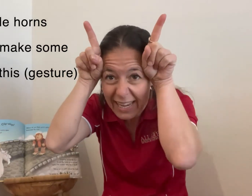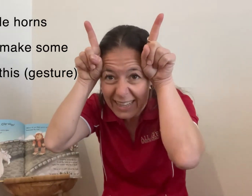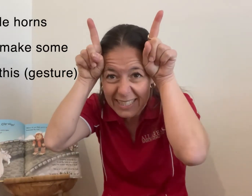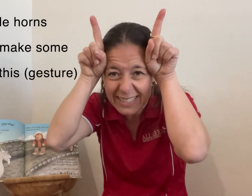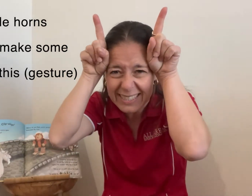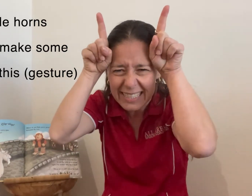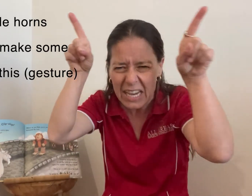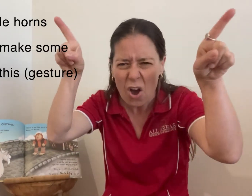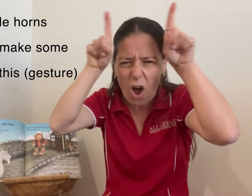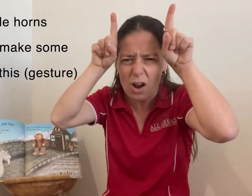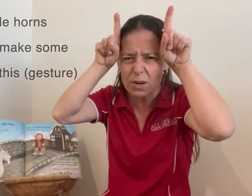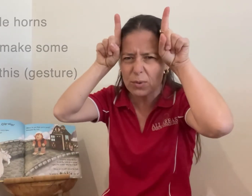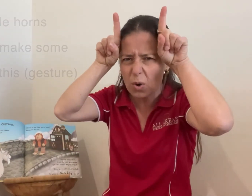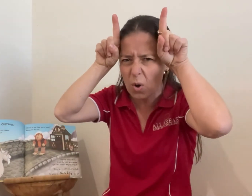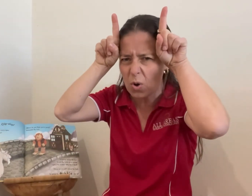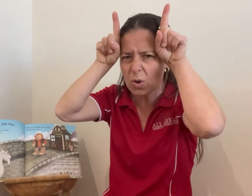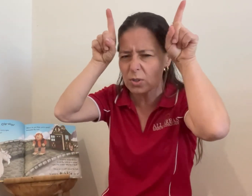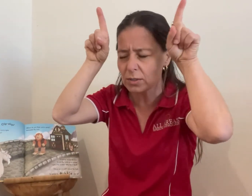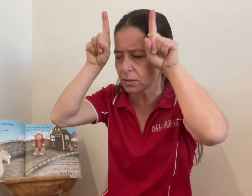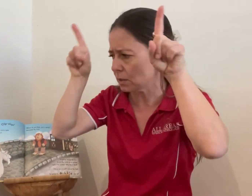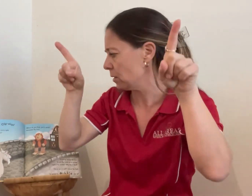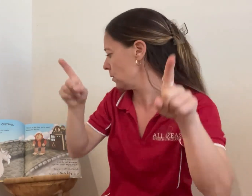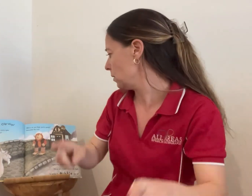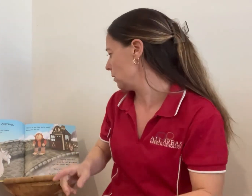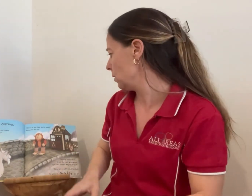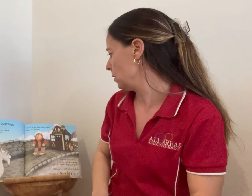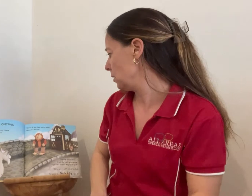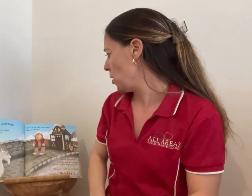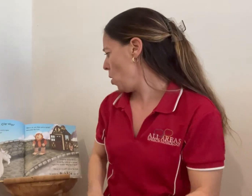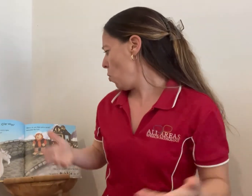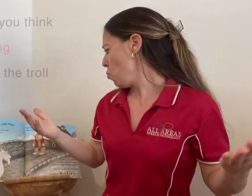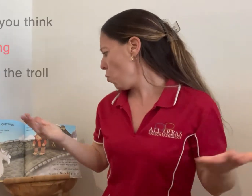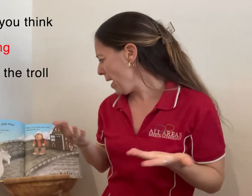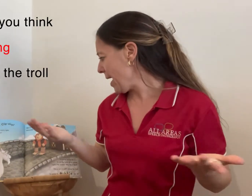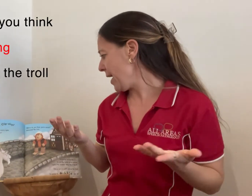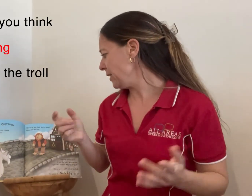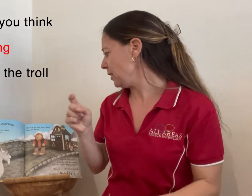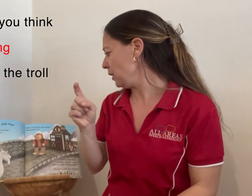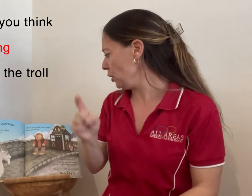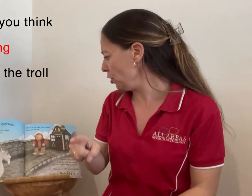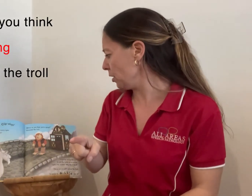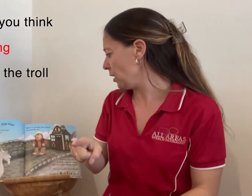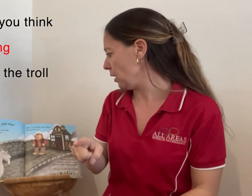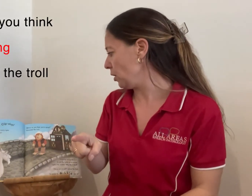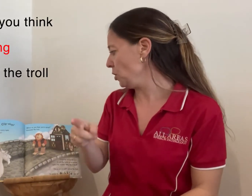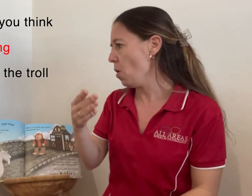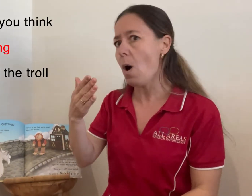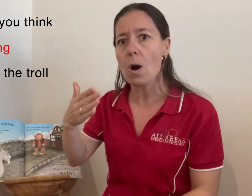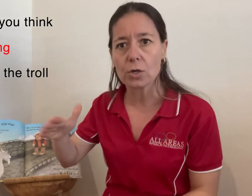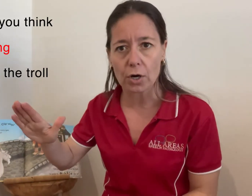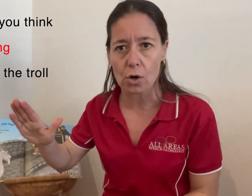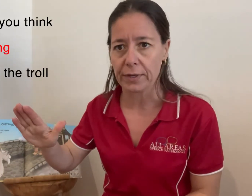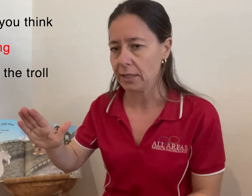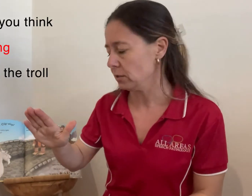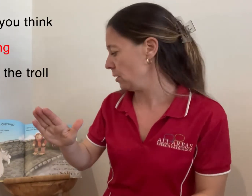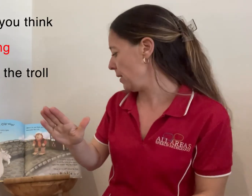this. Horrible horns. Where do you think you're going? Demanded